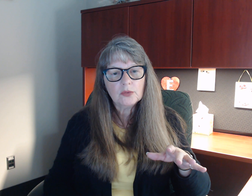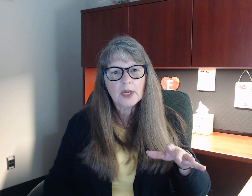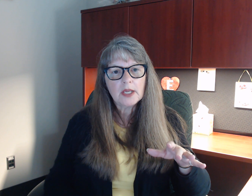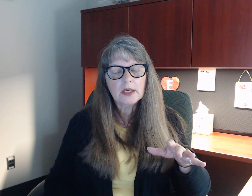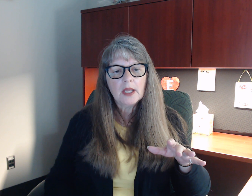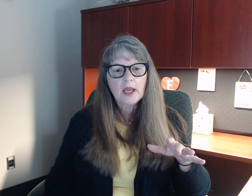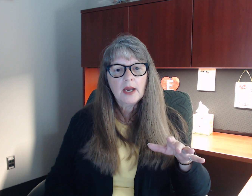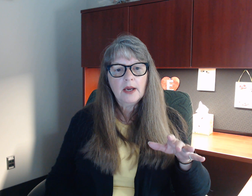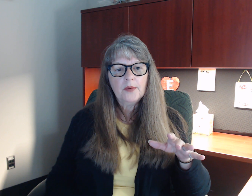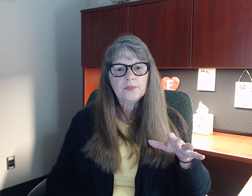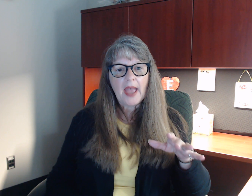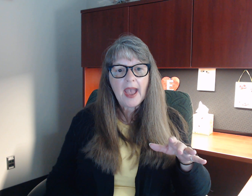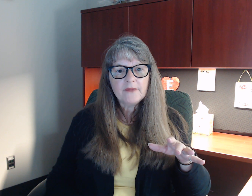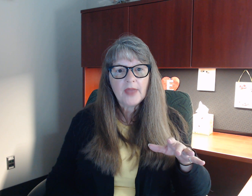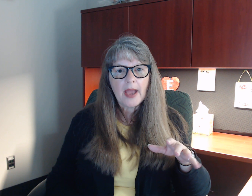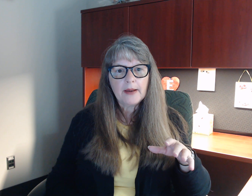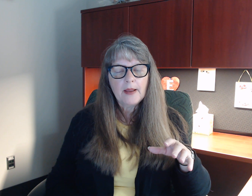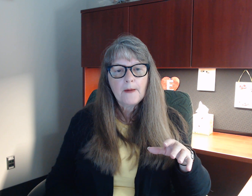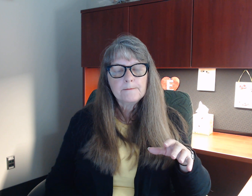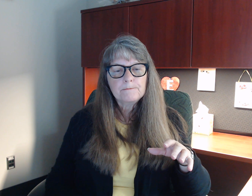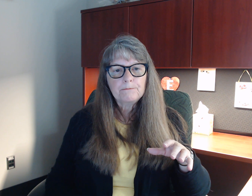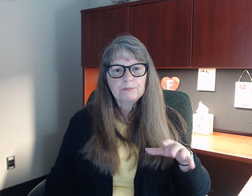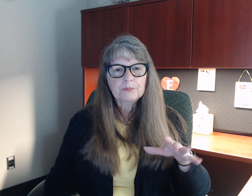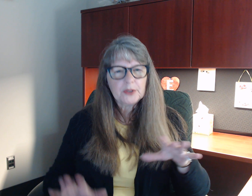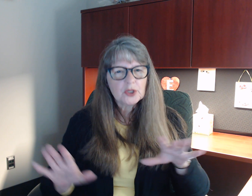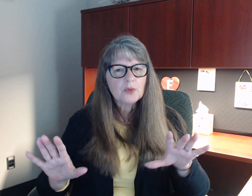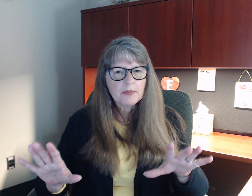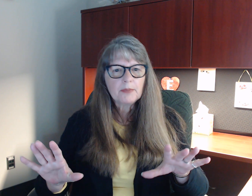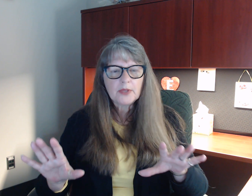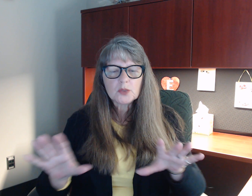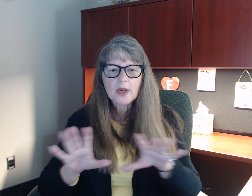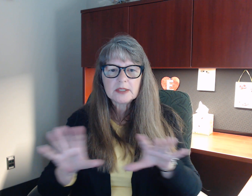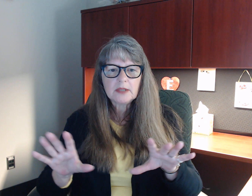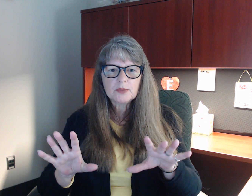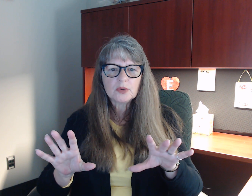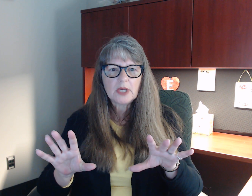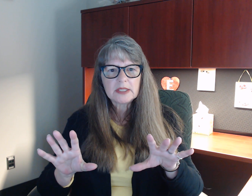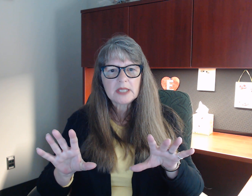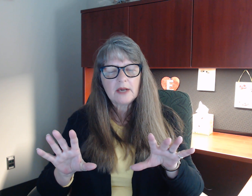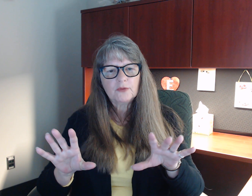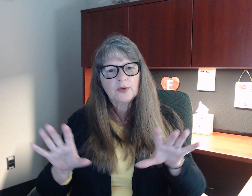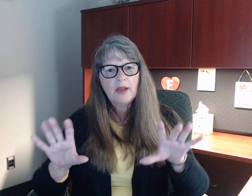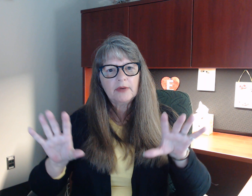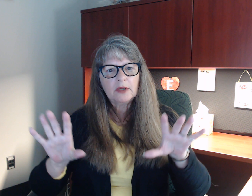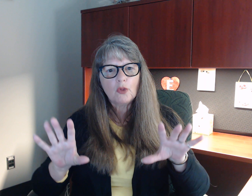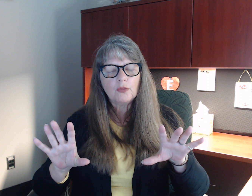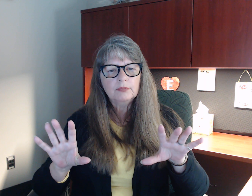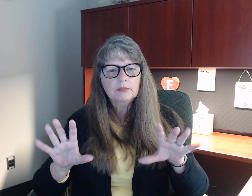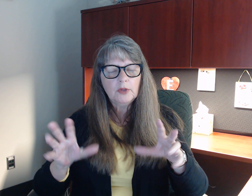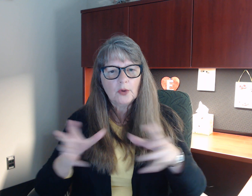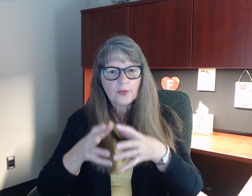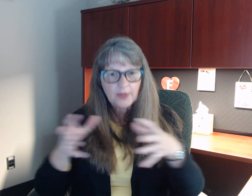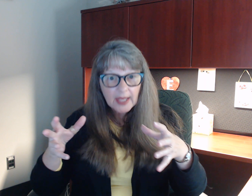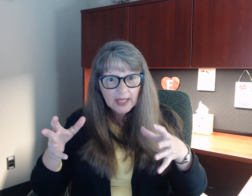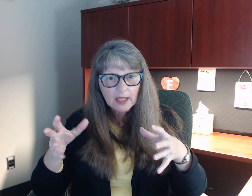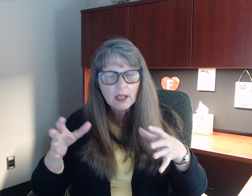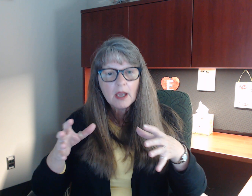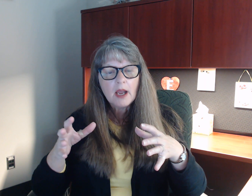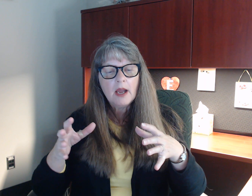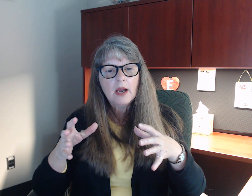can have that. But just remember, that's why sometimes there's not a sign for every little thing